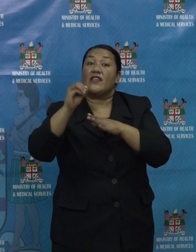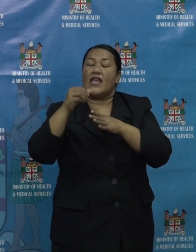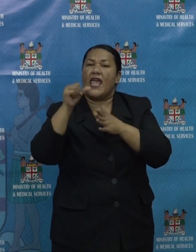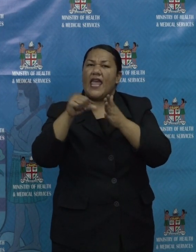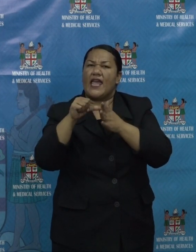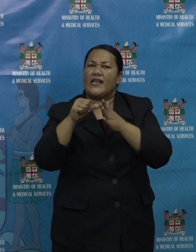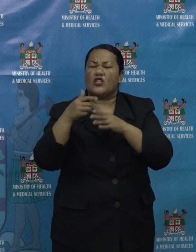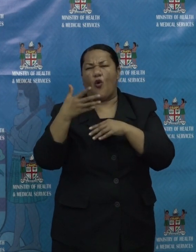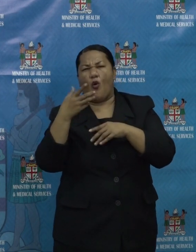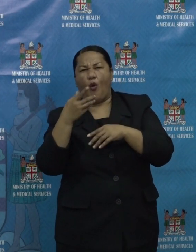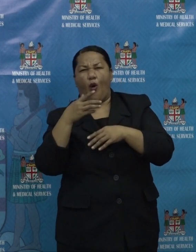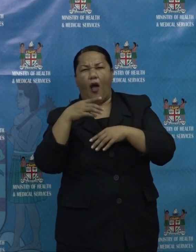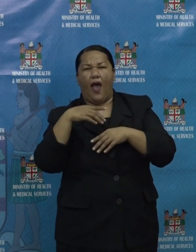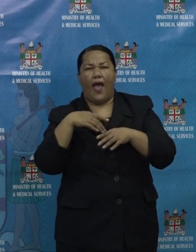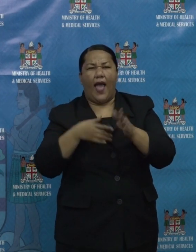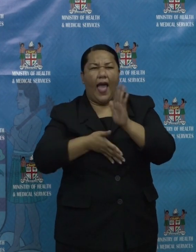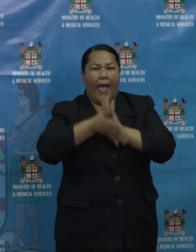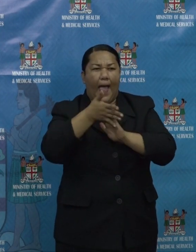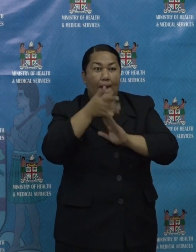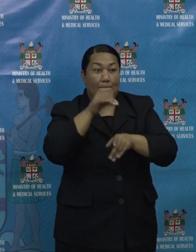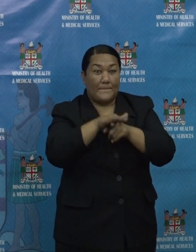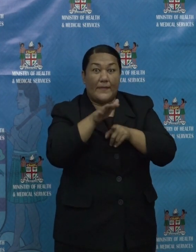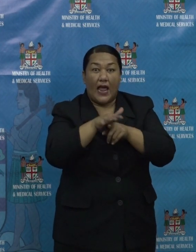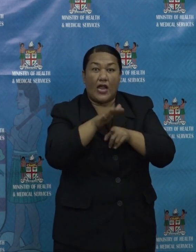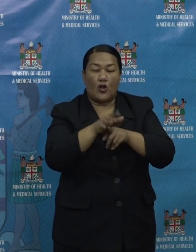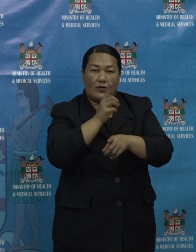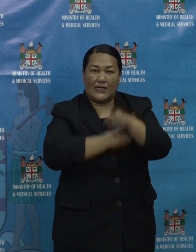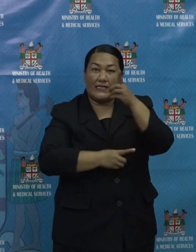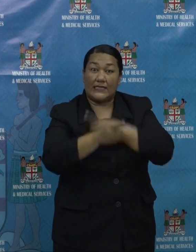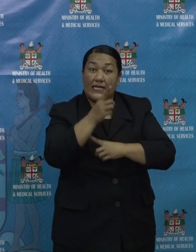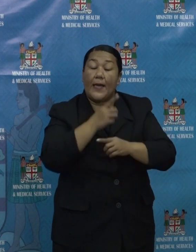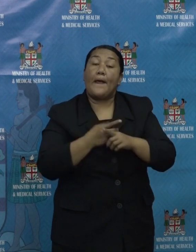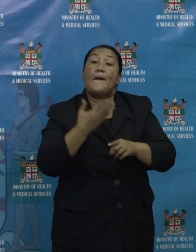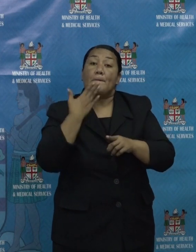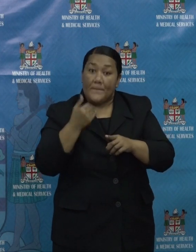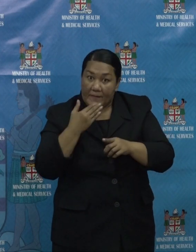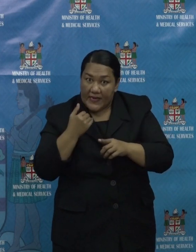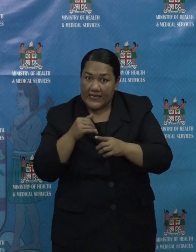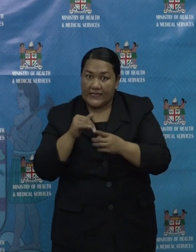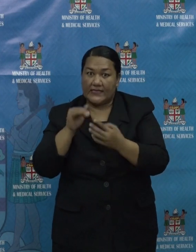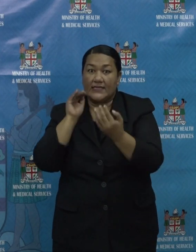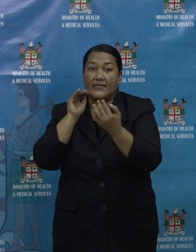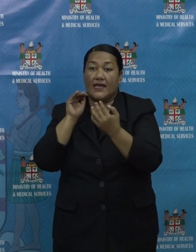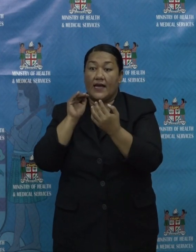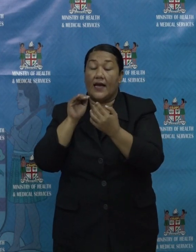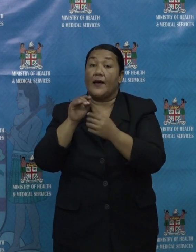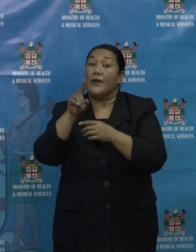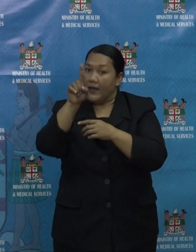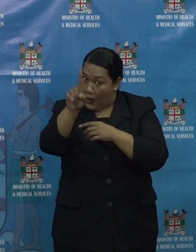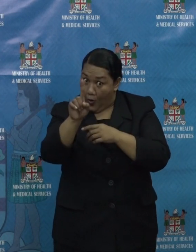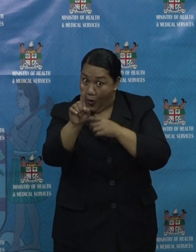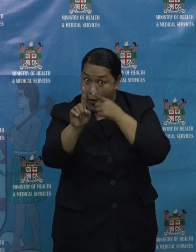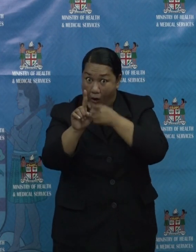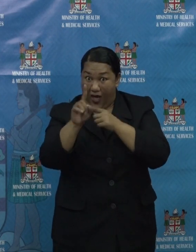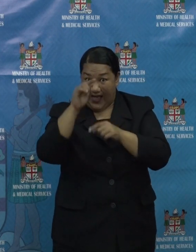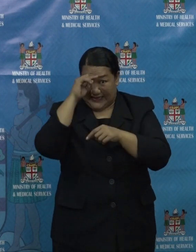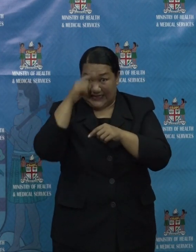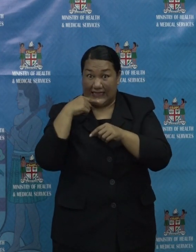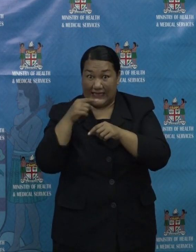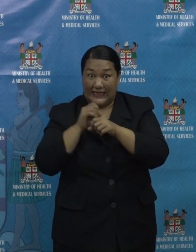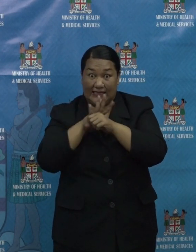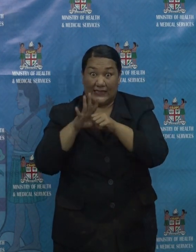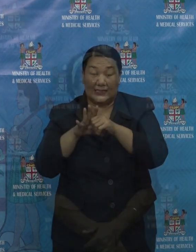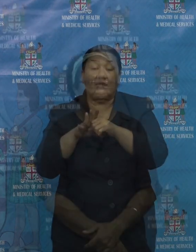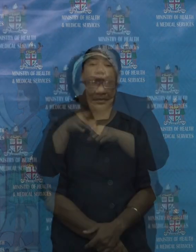pressure or diabetes, and they're having symptoms of COVID-19, please get in touch. Please bring them in to be seen by our healthcare